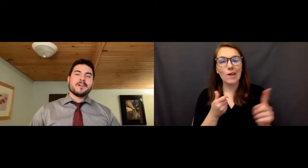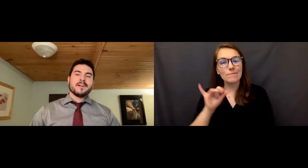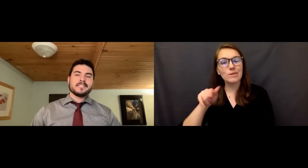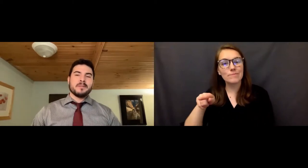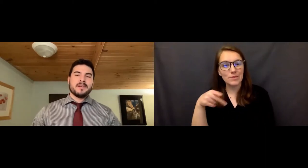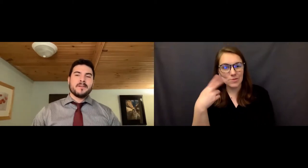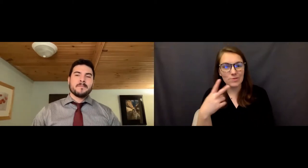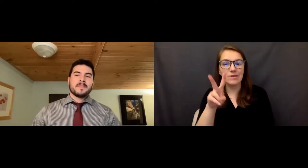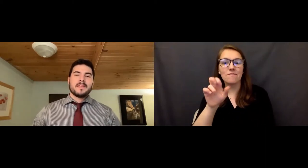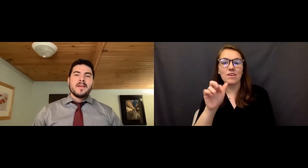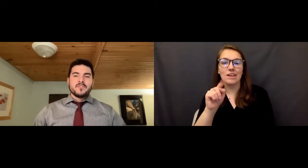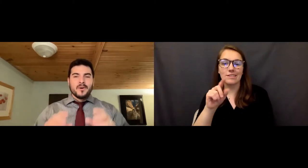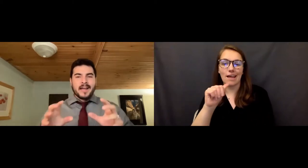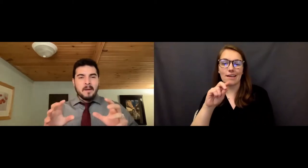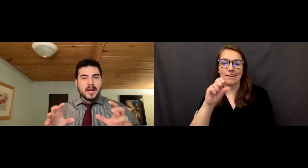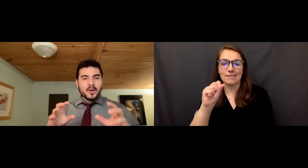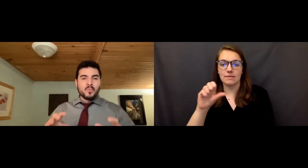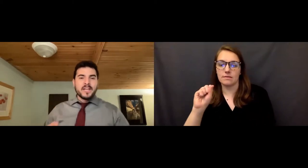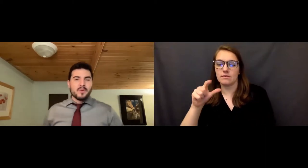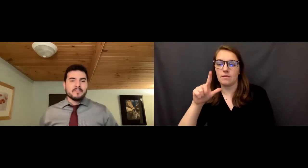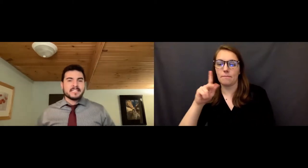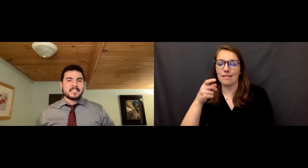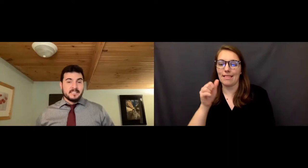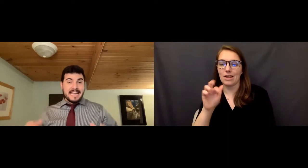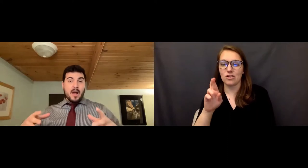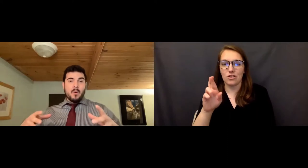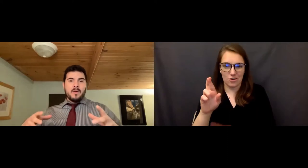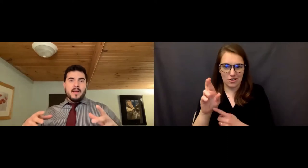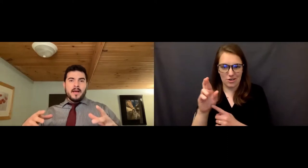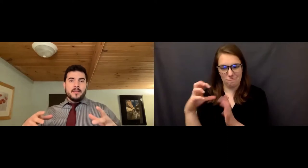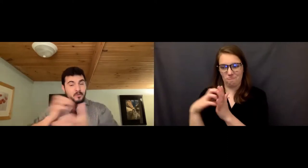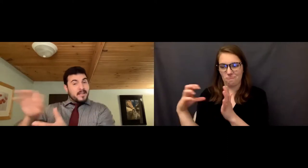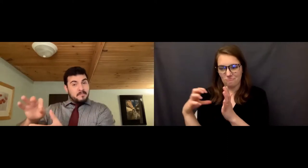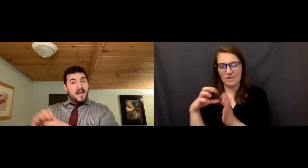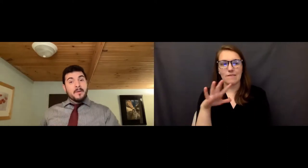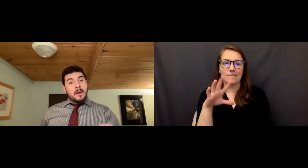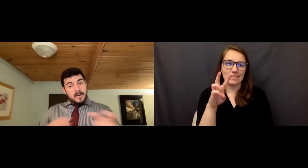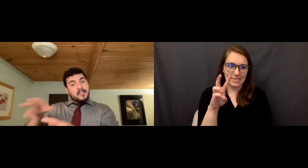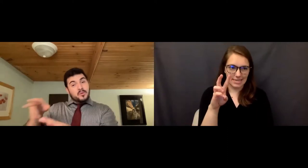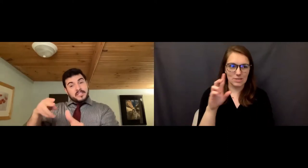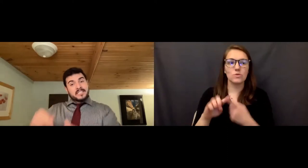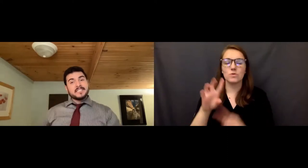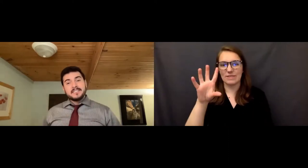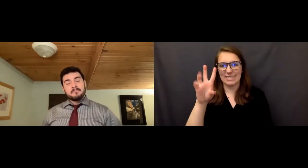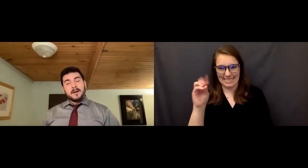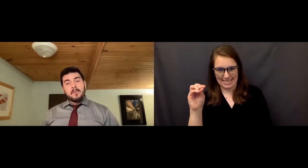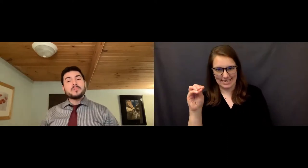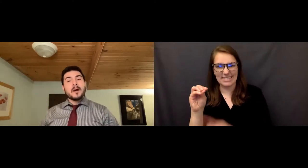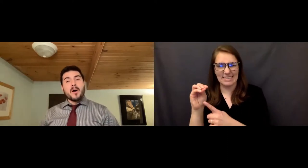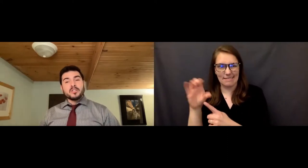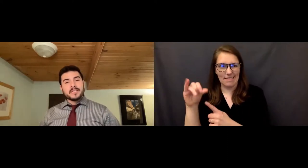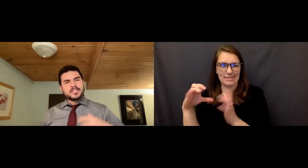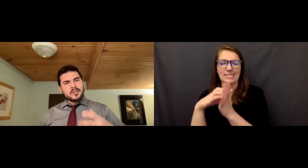encyclical Veritatis Splendor. So I'm not going to read the relevant sections now. You can write them down. But in those sections,